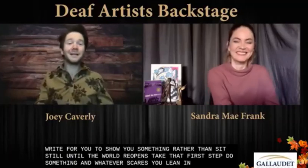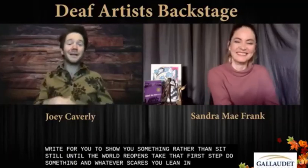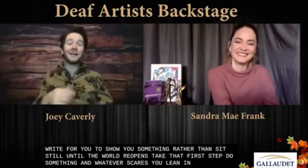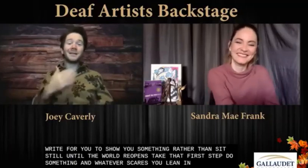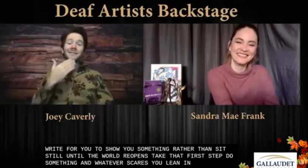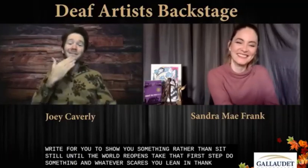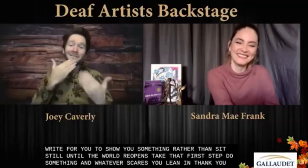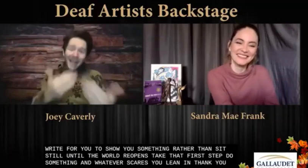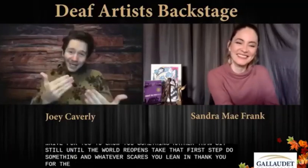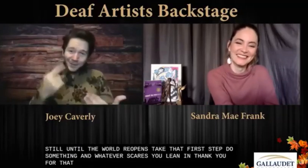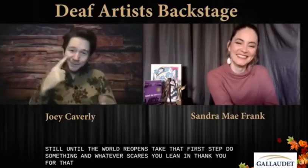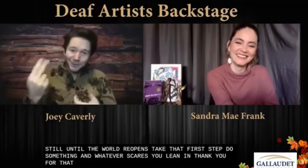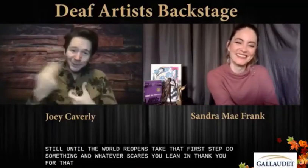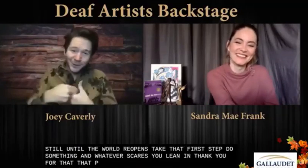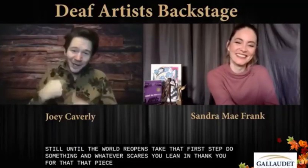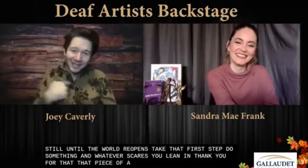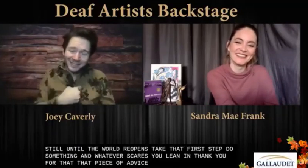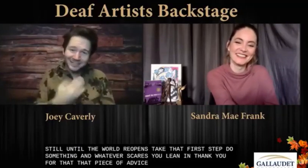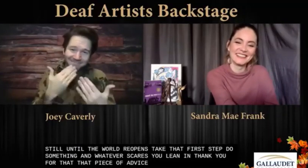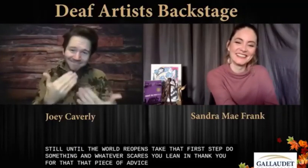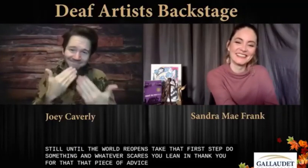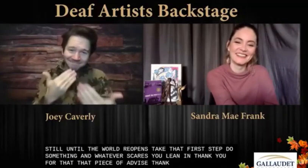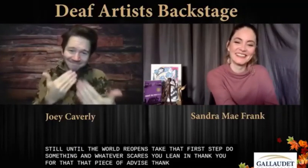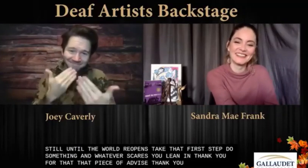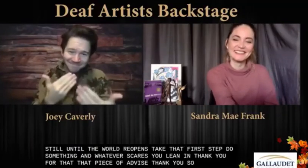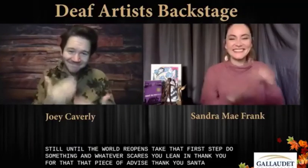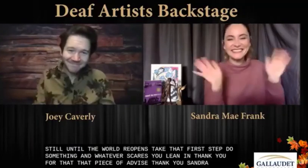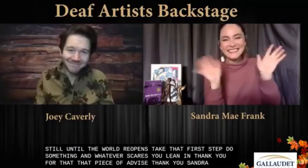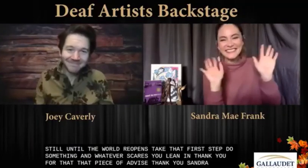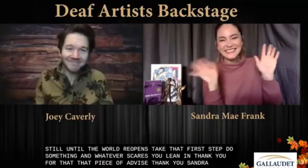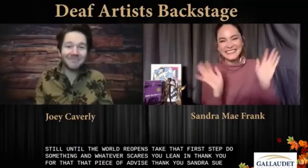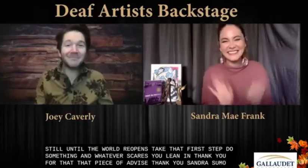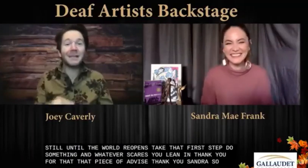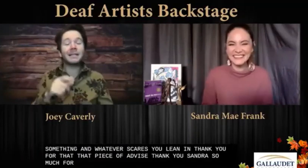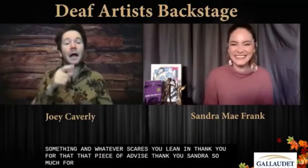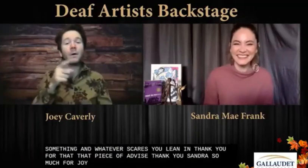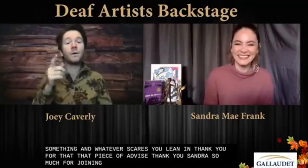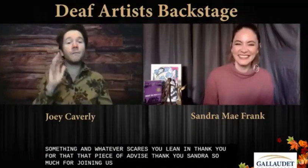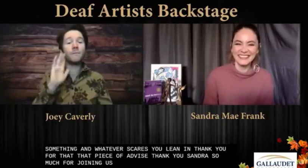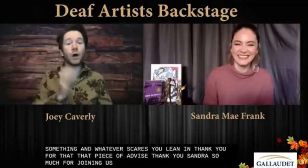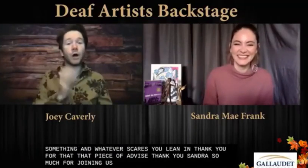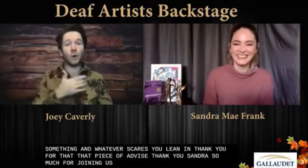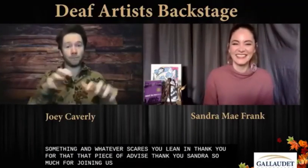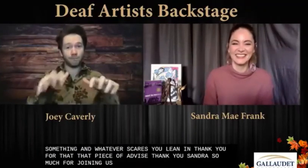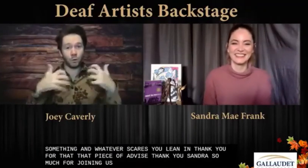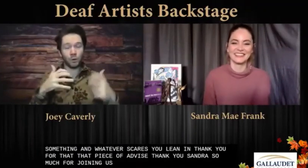thank you for that that piece of advice thank you sandra so much for joining us